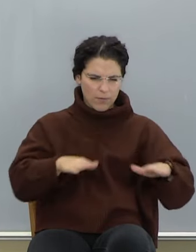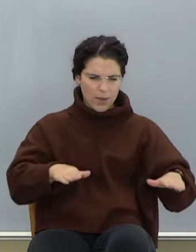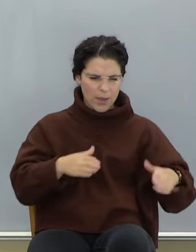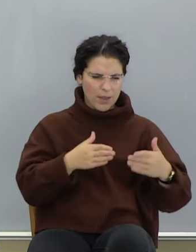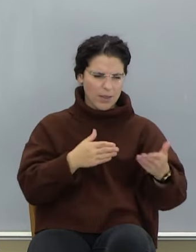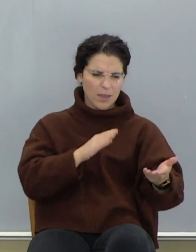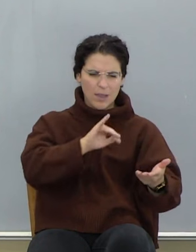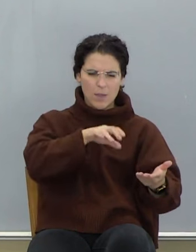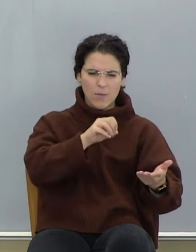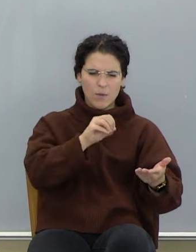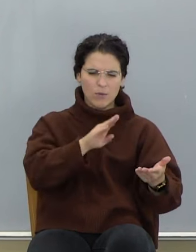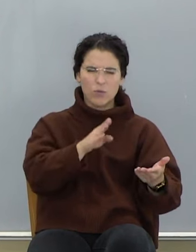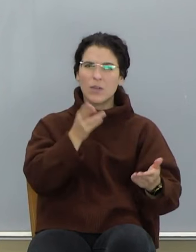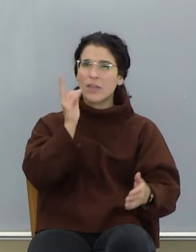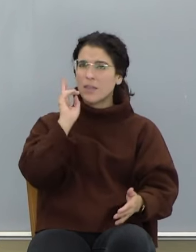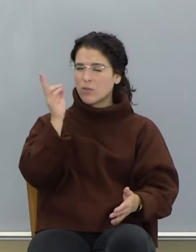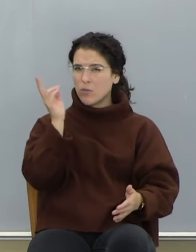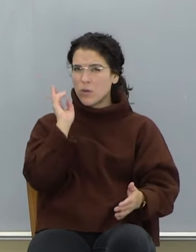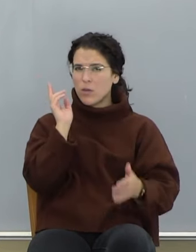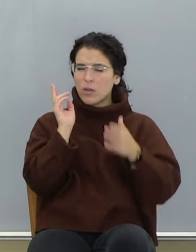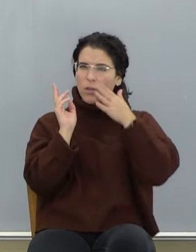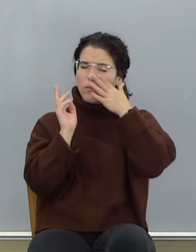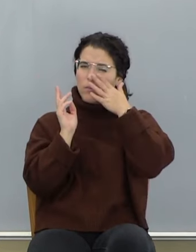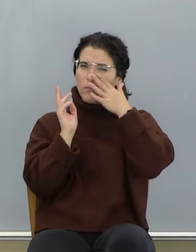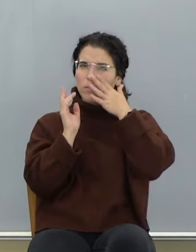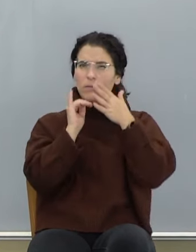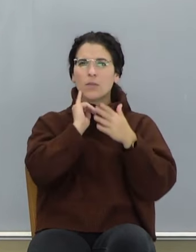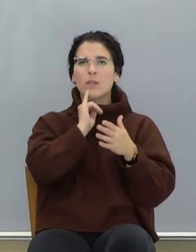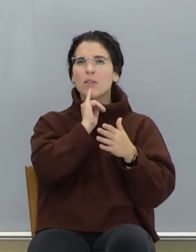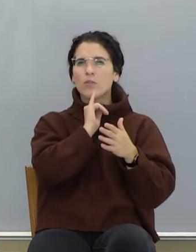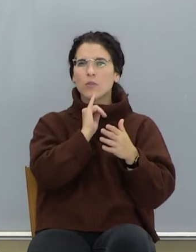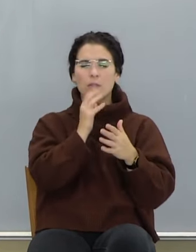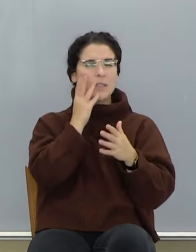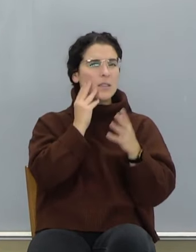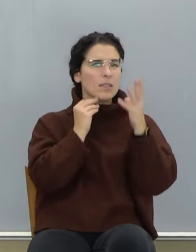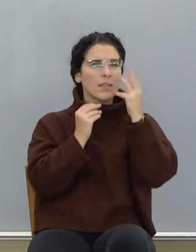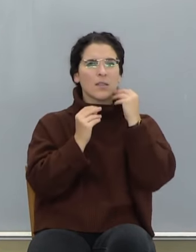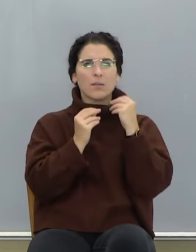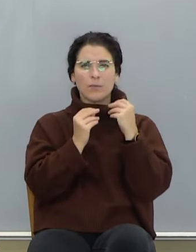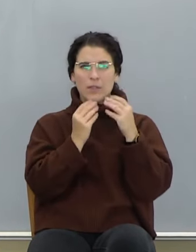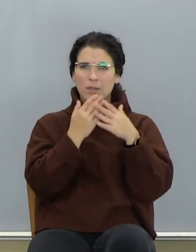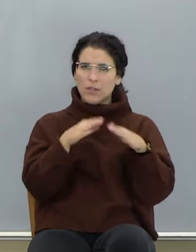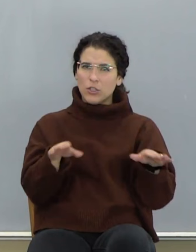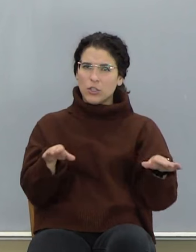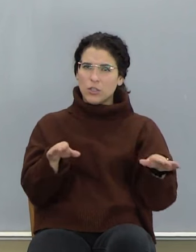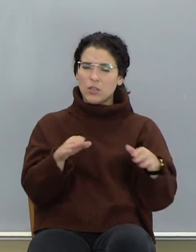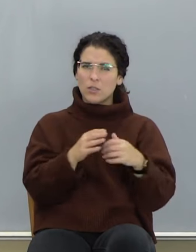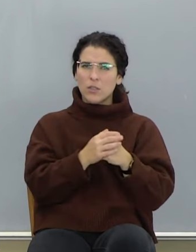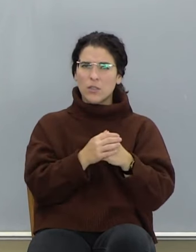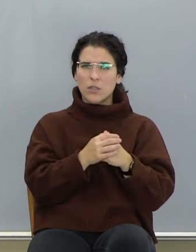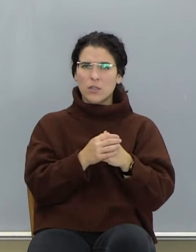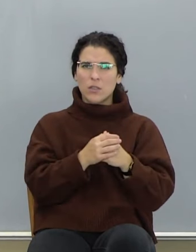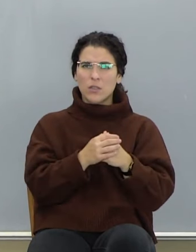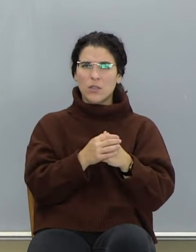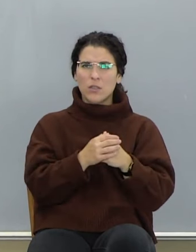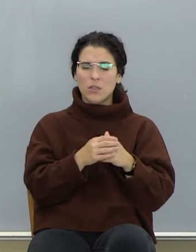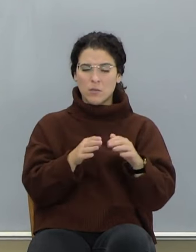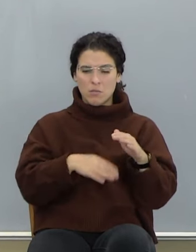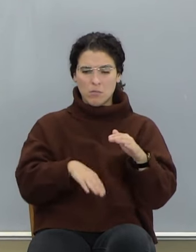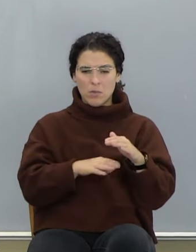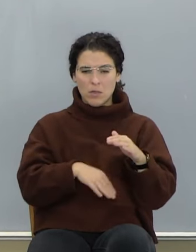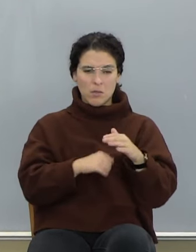Jacob. Historically, did Israel experience division?